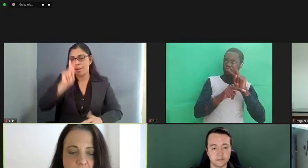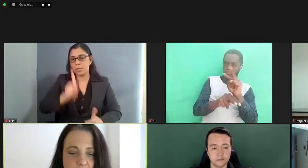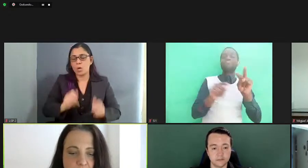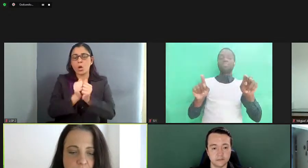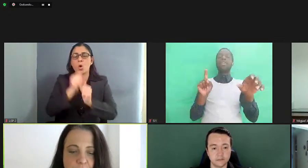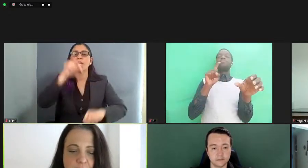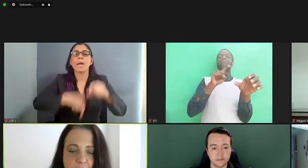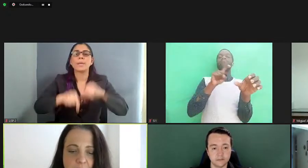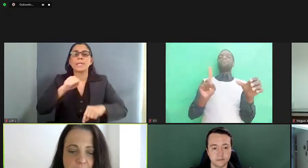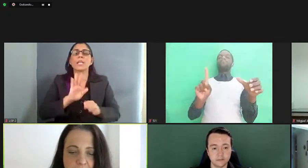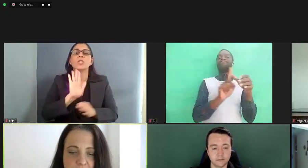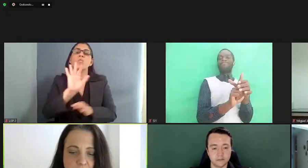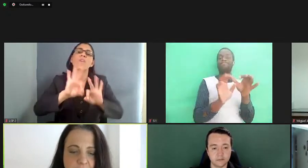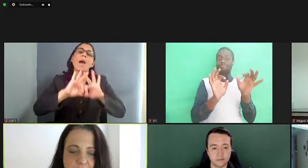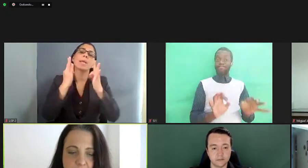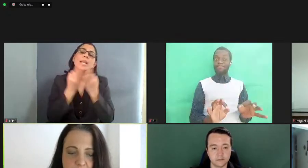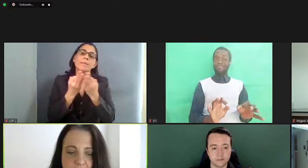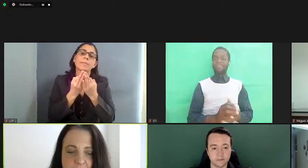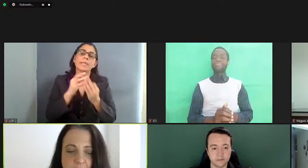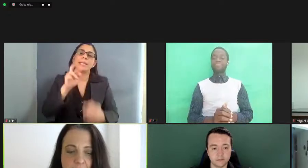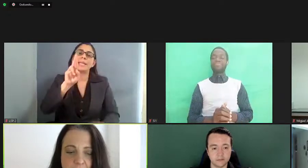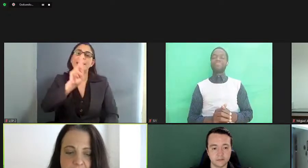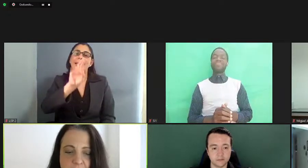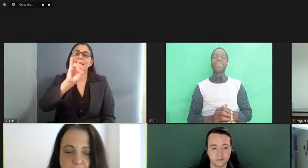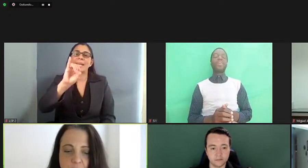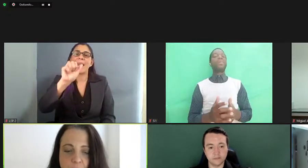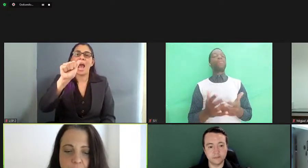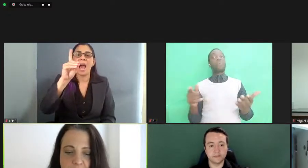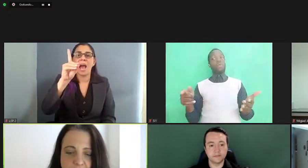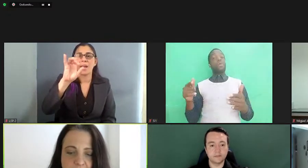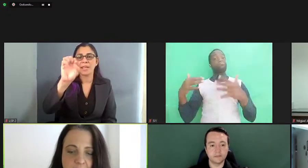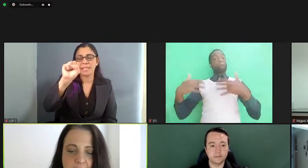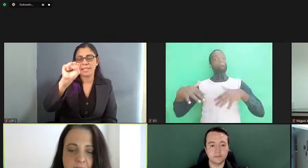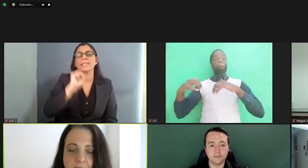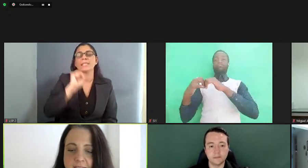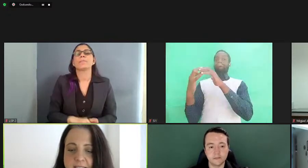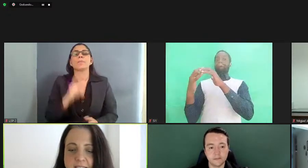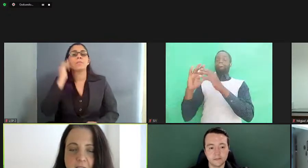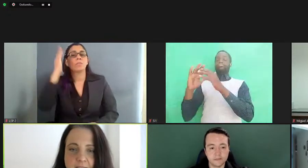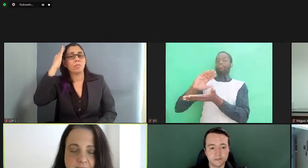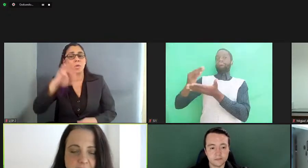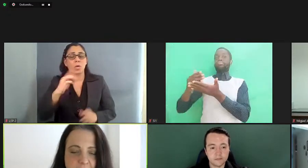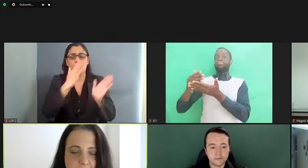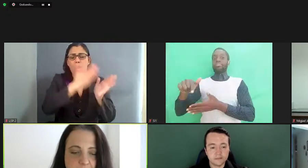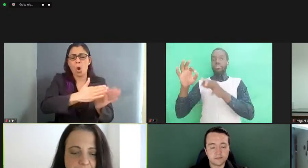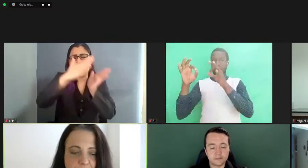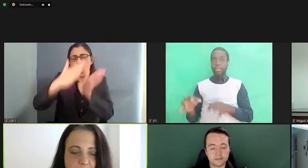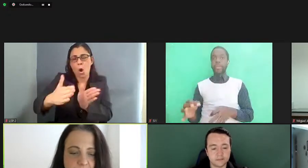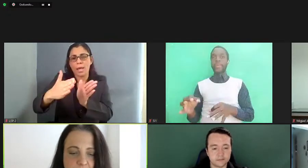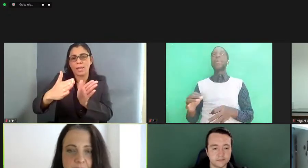coordinator of the alliance of the disability alliance for our rights a-d-i-d-e